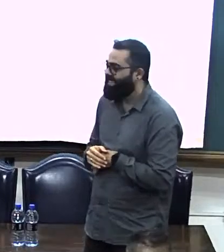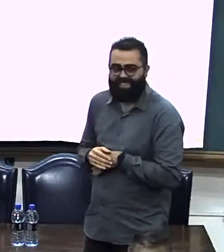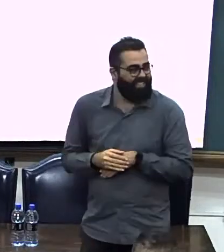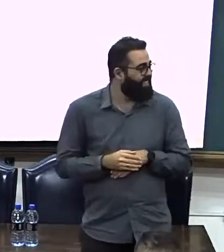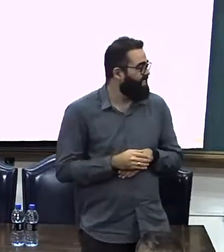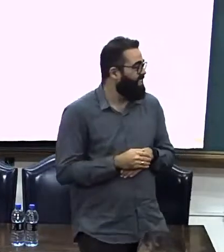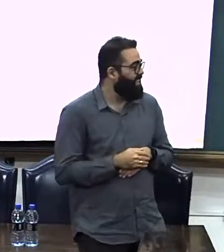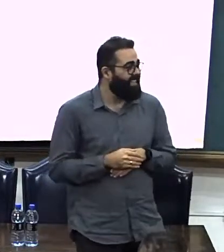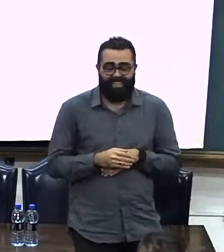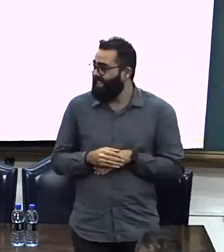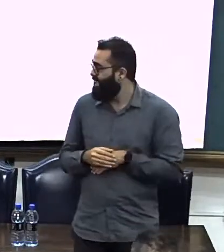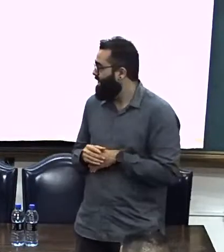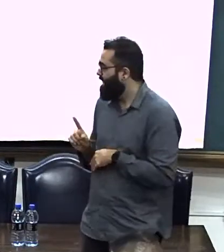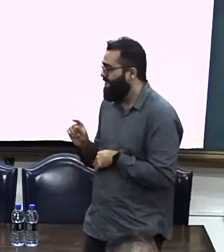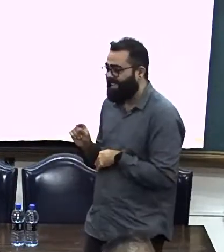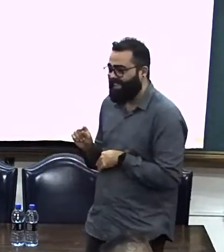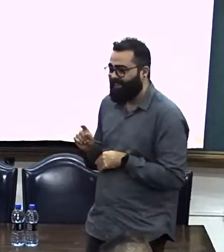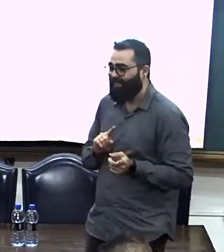She talked. Shall I do it again?